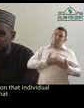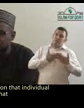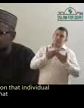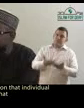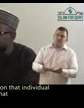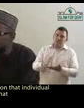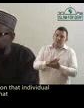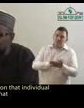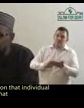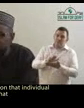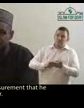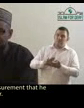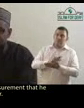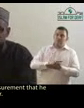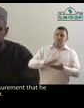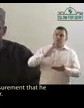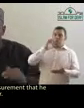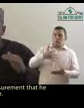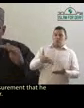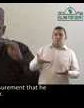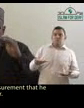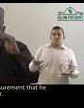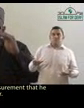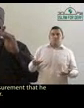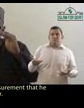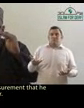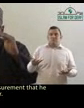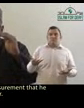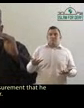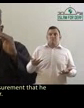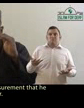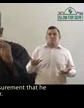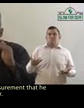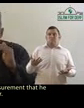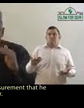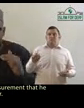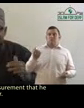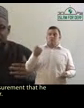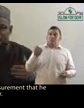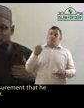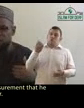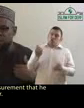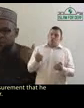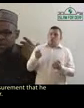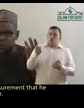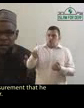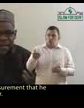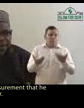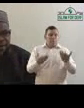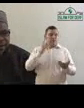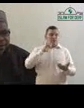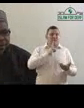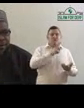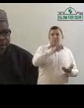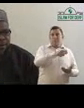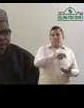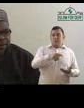individual. And He's not going to hold that individual by the same measurement that He holds a person who can